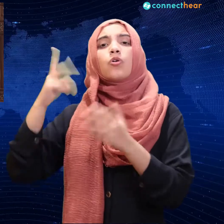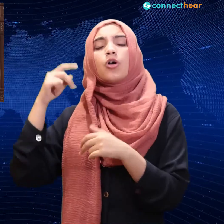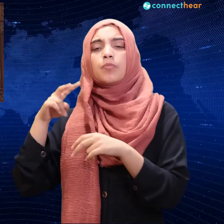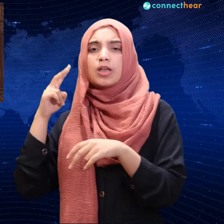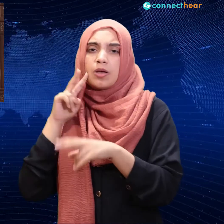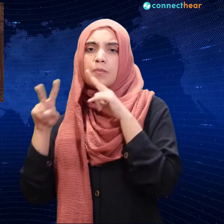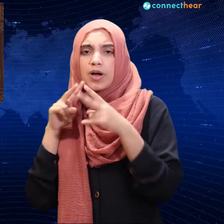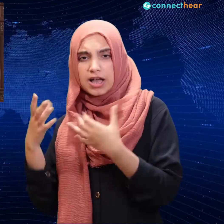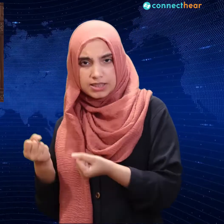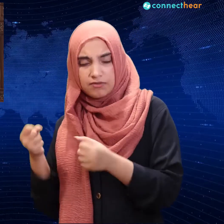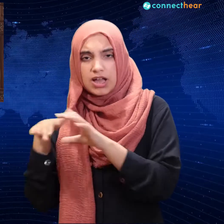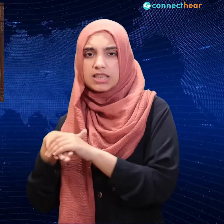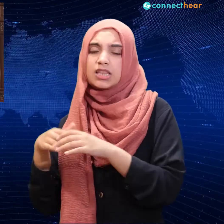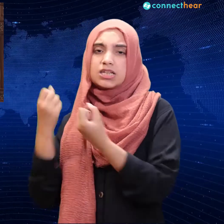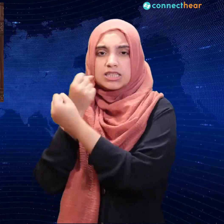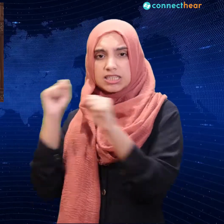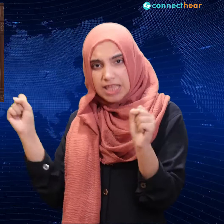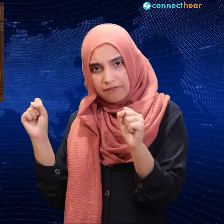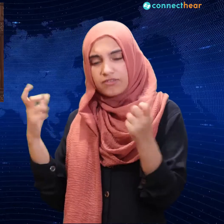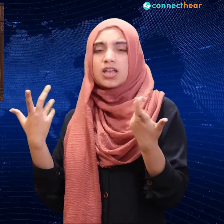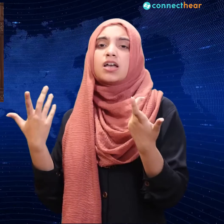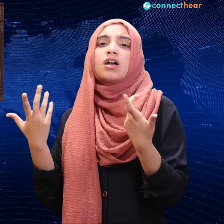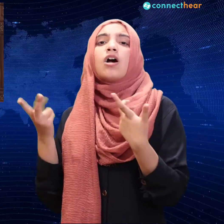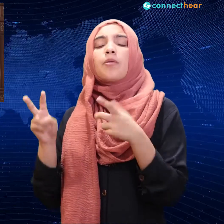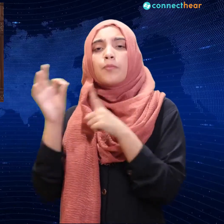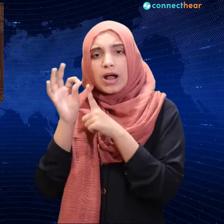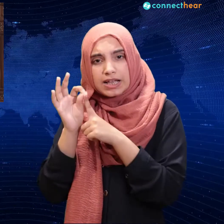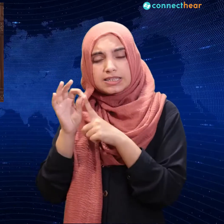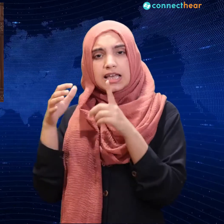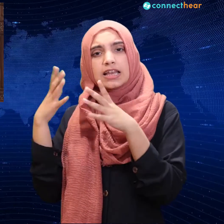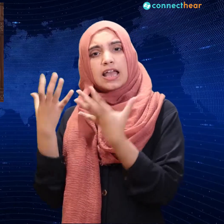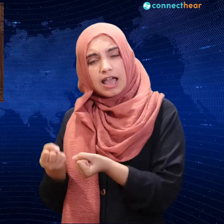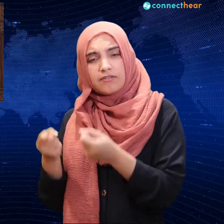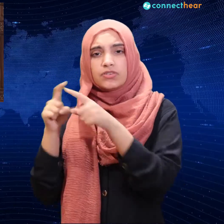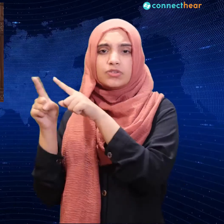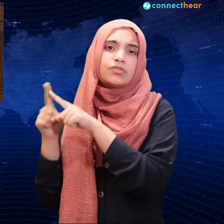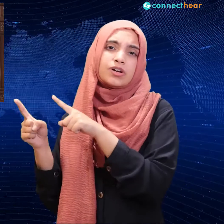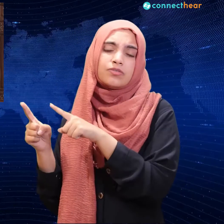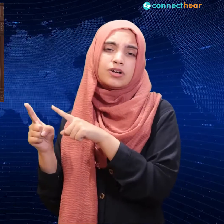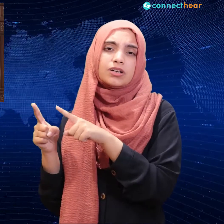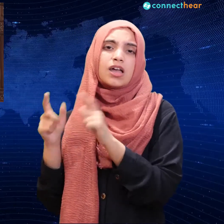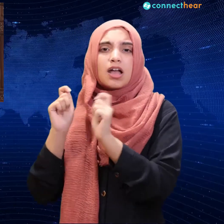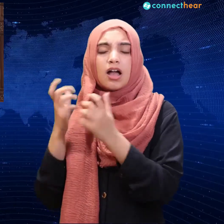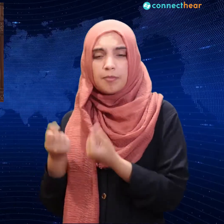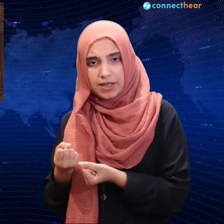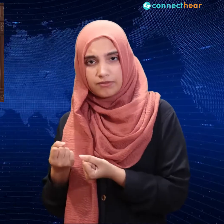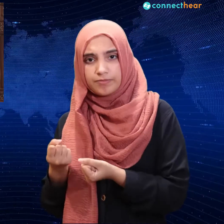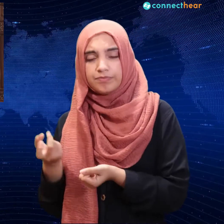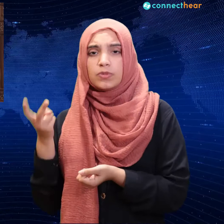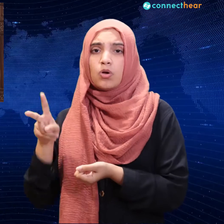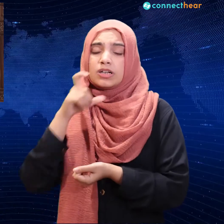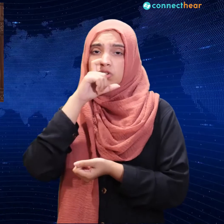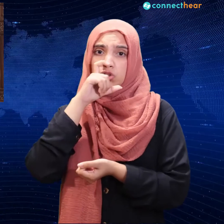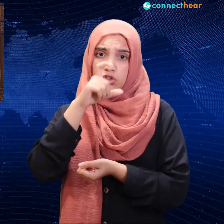a security relationship is a concession, Pakistan has options," he said. Is China that